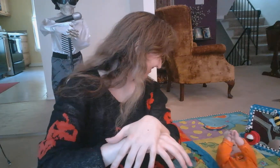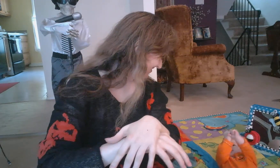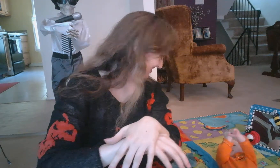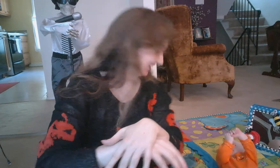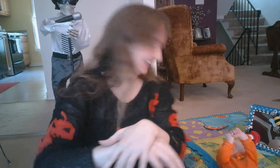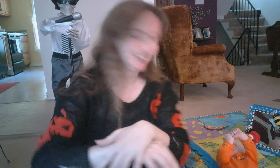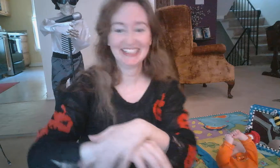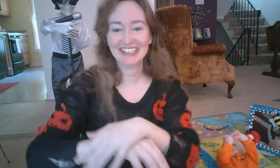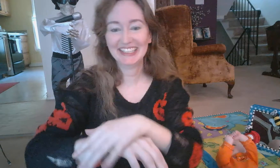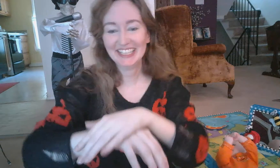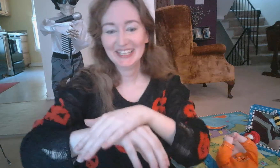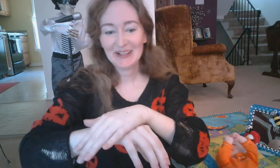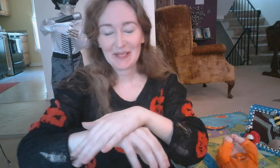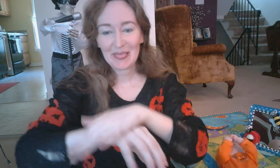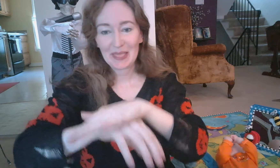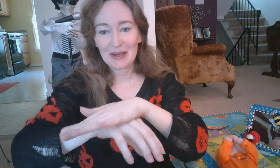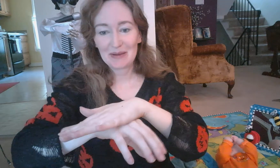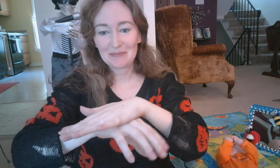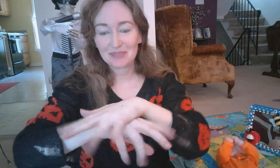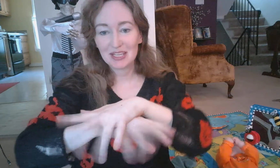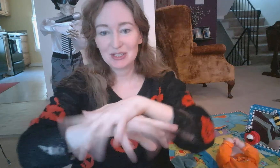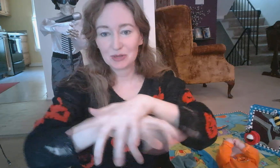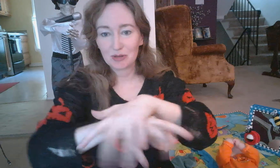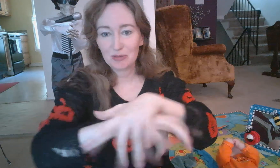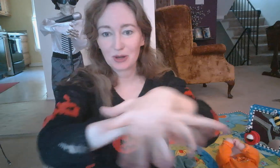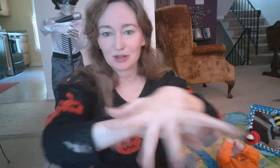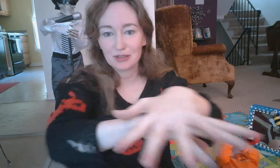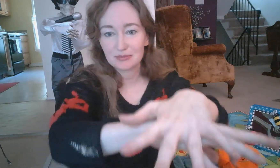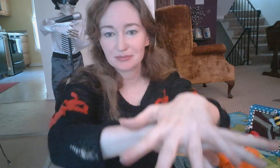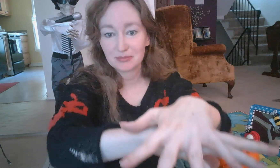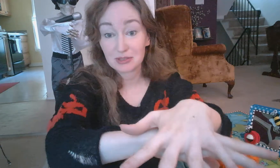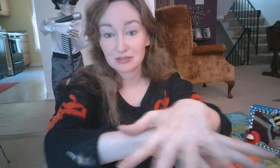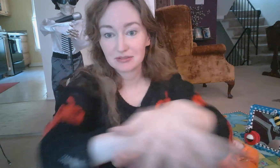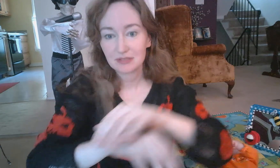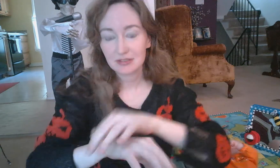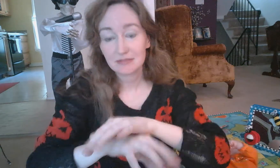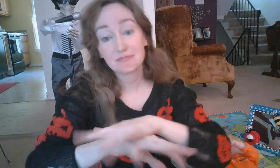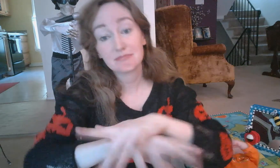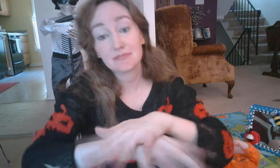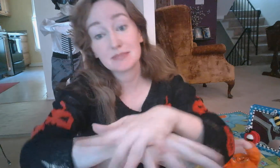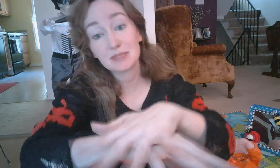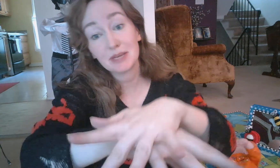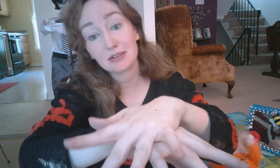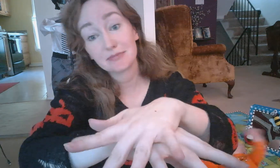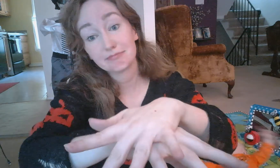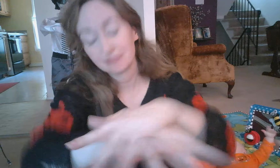I'm sorry. And you do a creepy crawly motion. Spider.